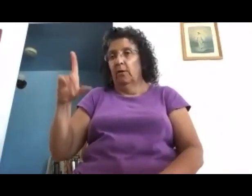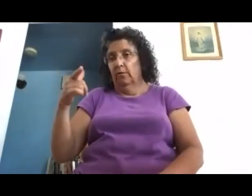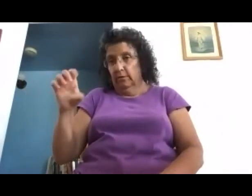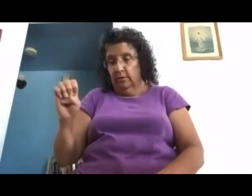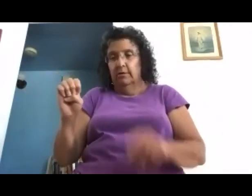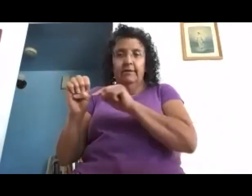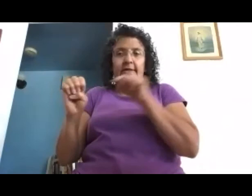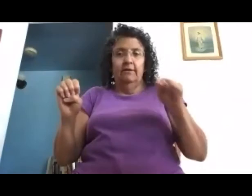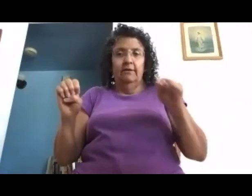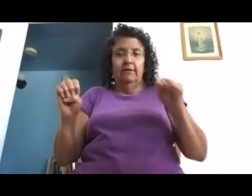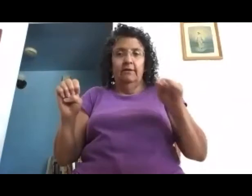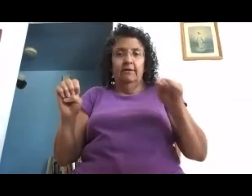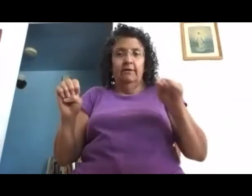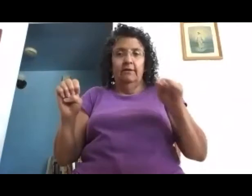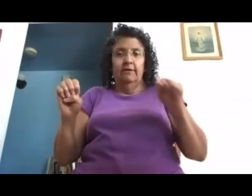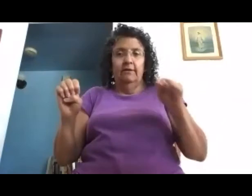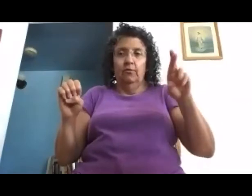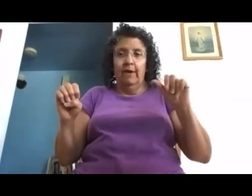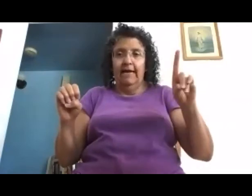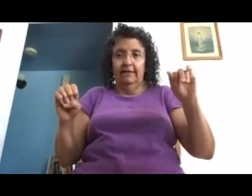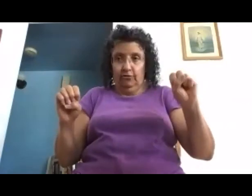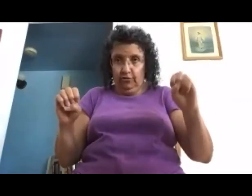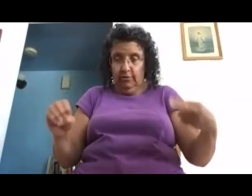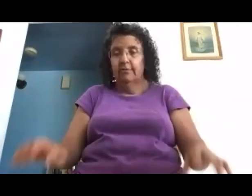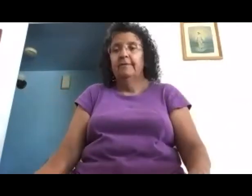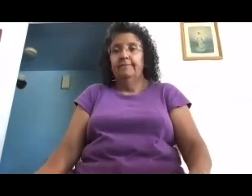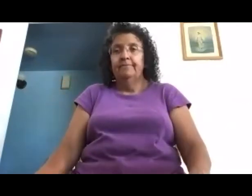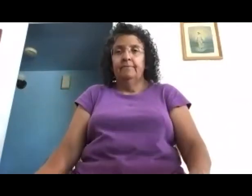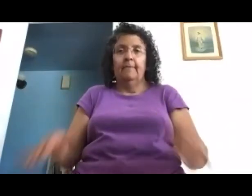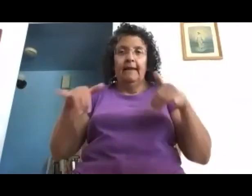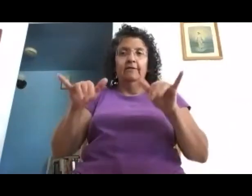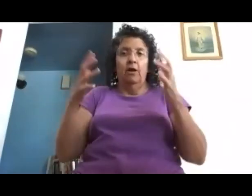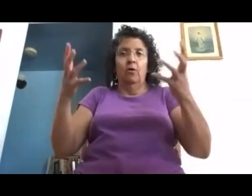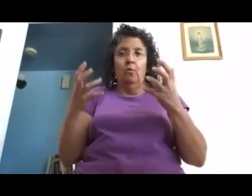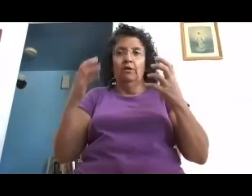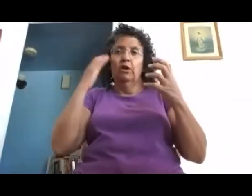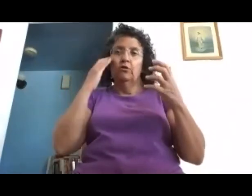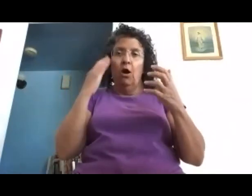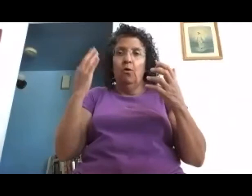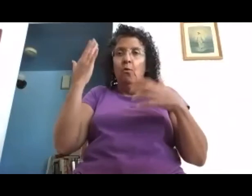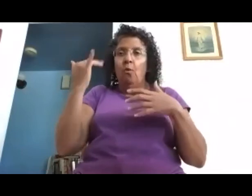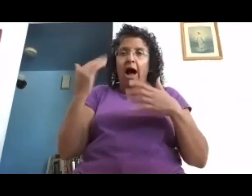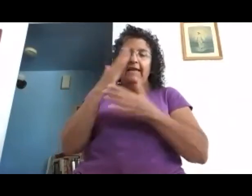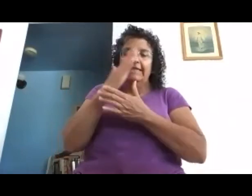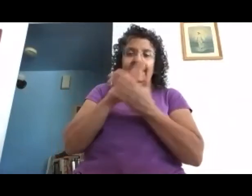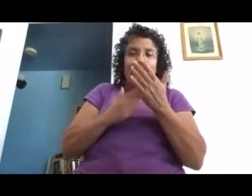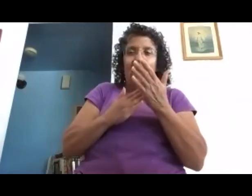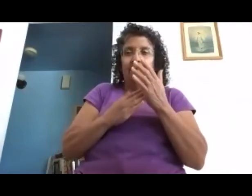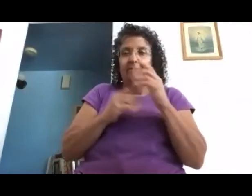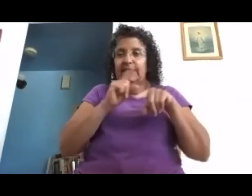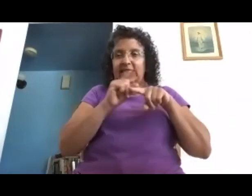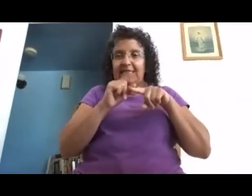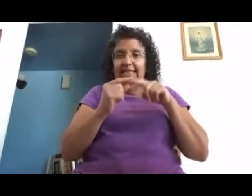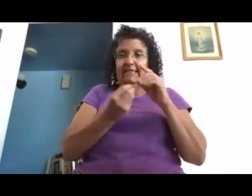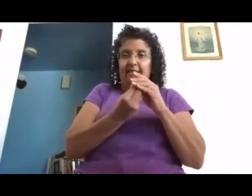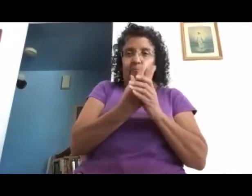I still want to know what makes seeds sprout faster. So my sprouting time is what I will observe as a result. That is